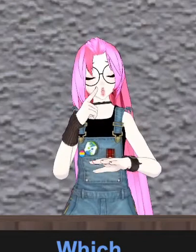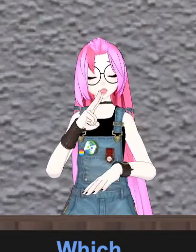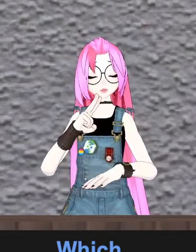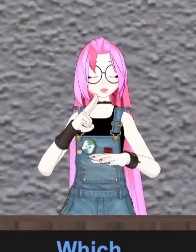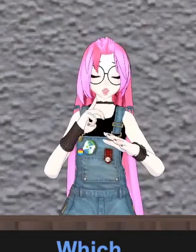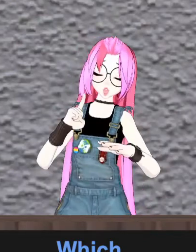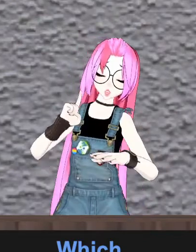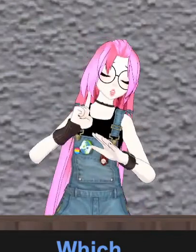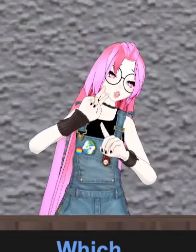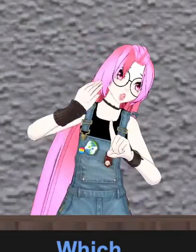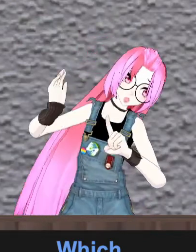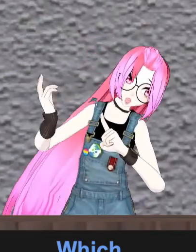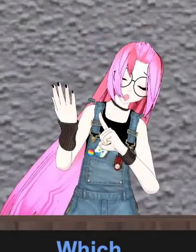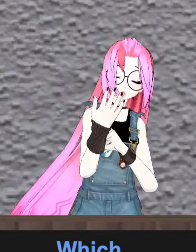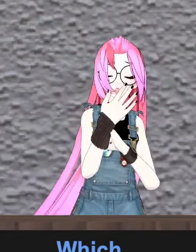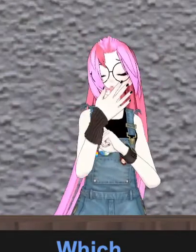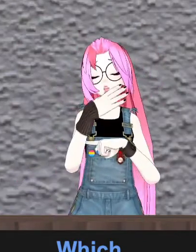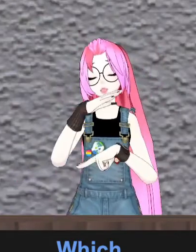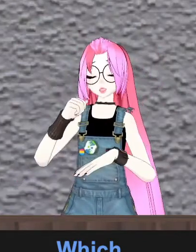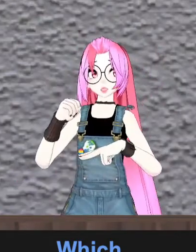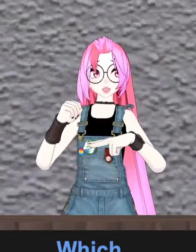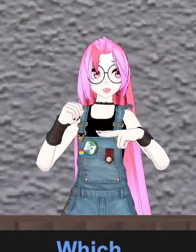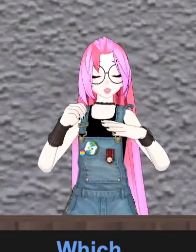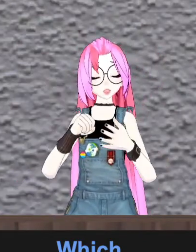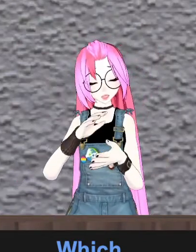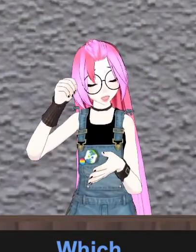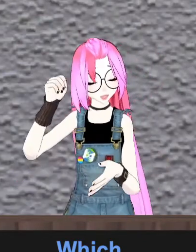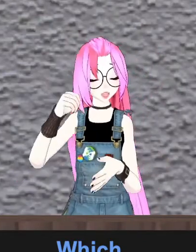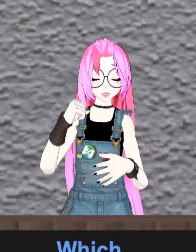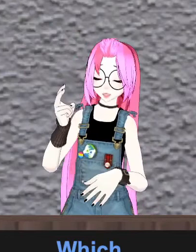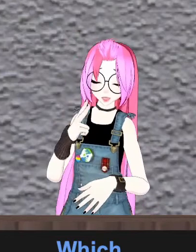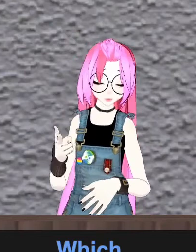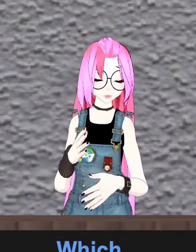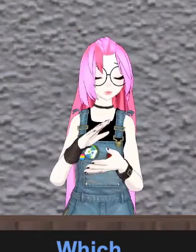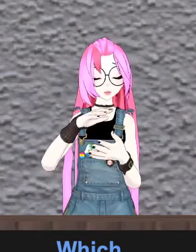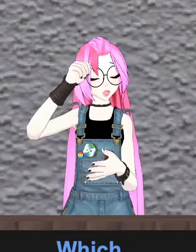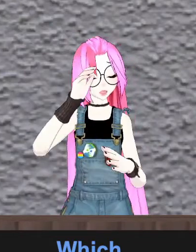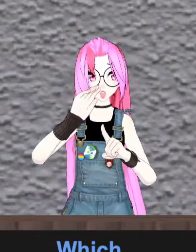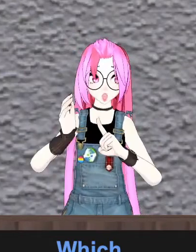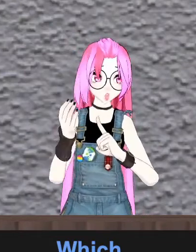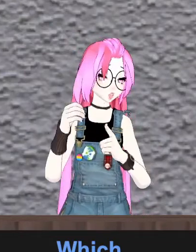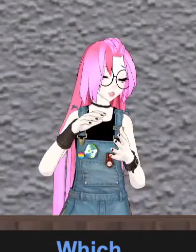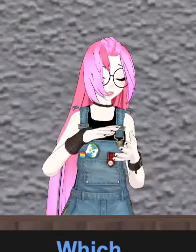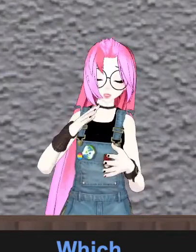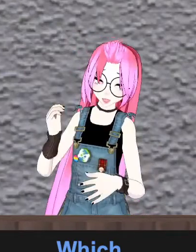of being surrounded by deaf people and learning the history, learning the culture and